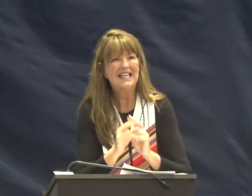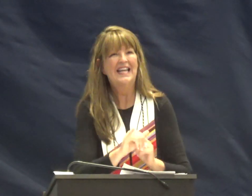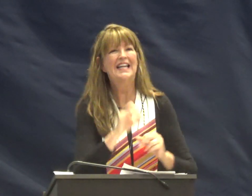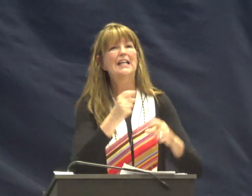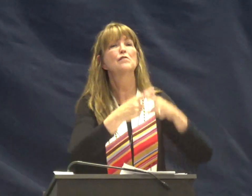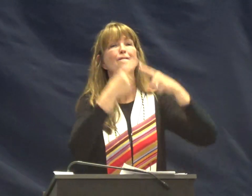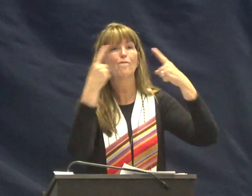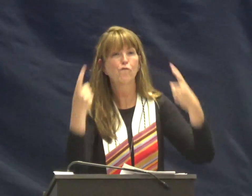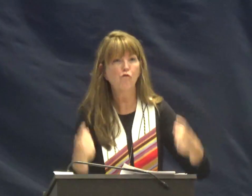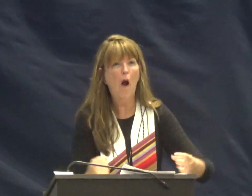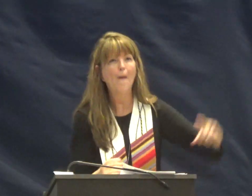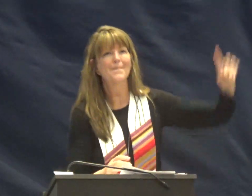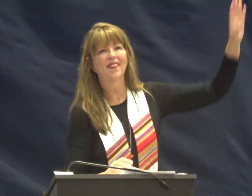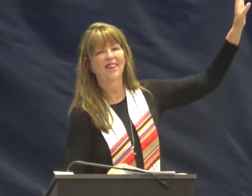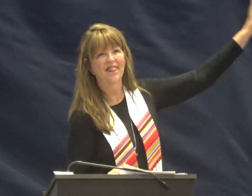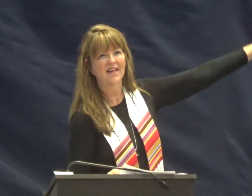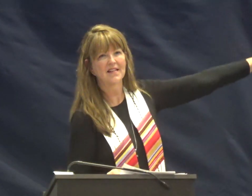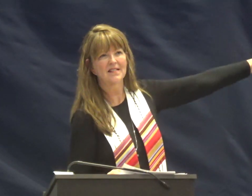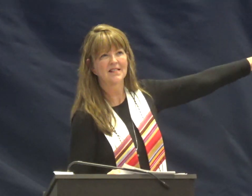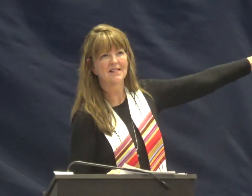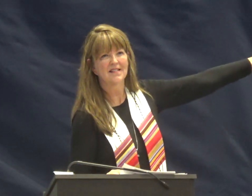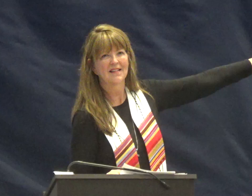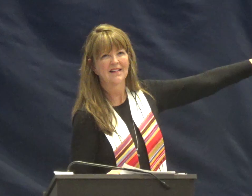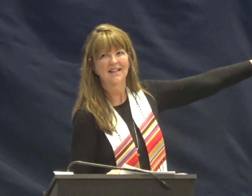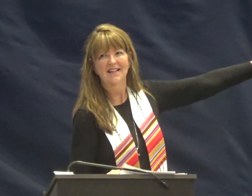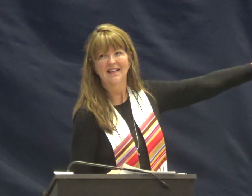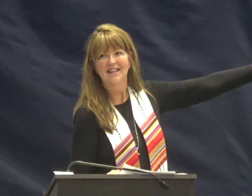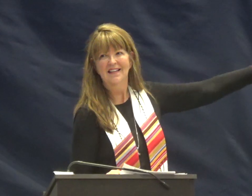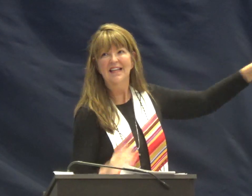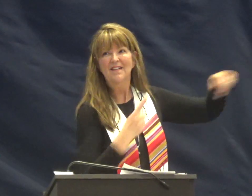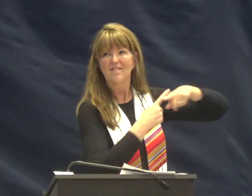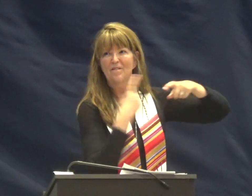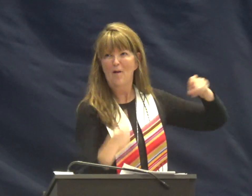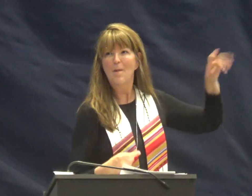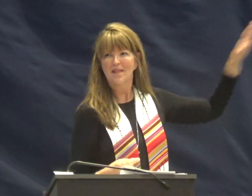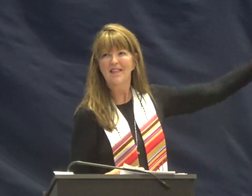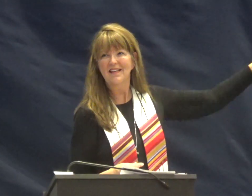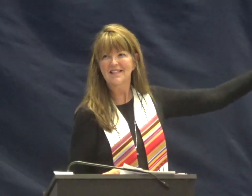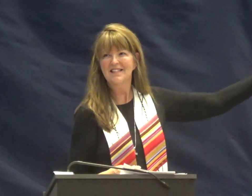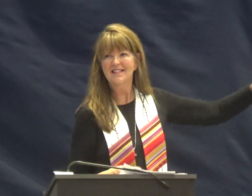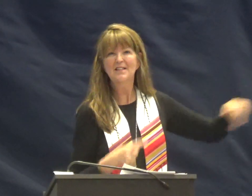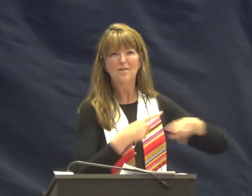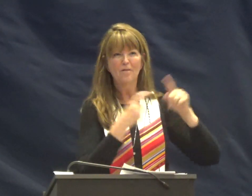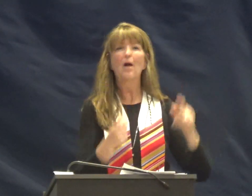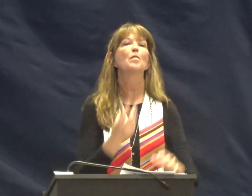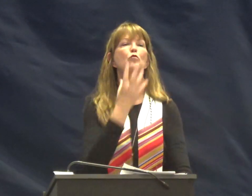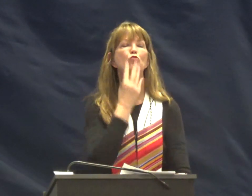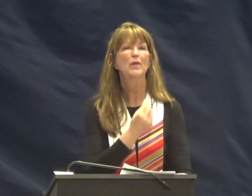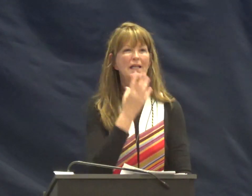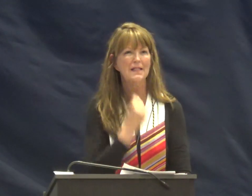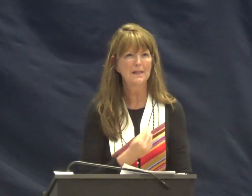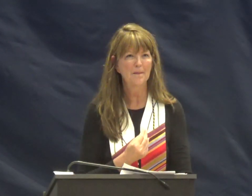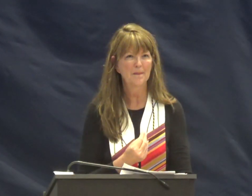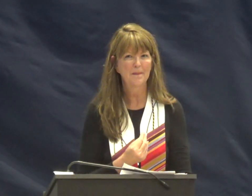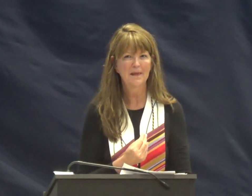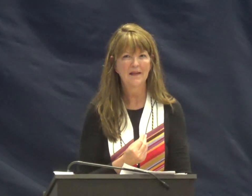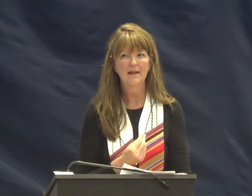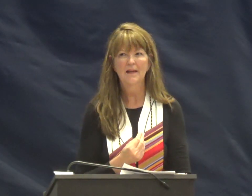our foreheads or our hands to show that we have repented. And we took that practice from this